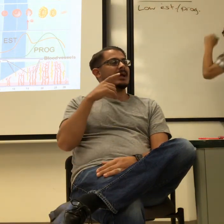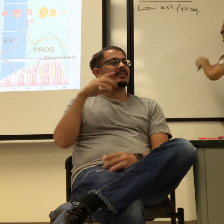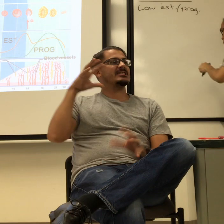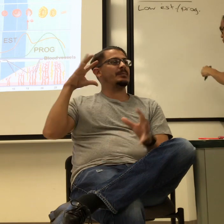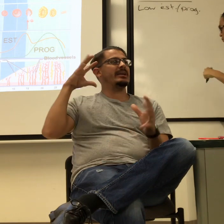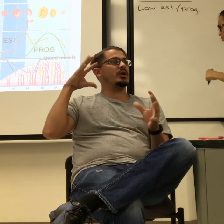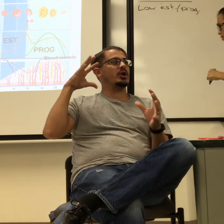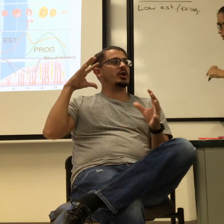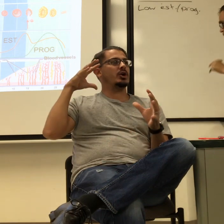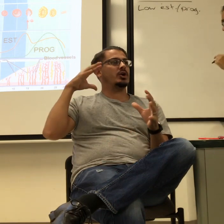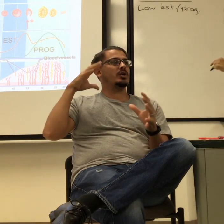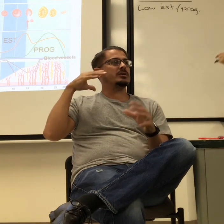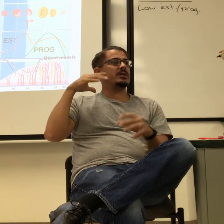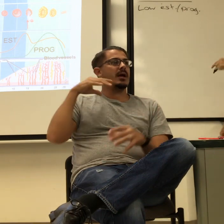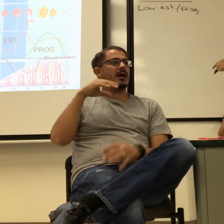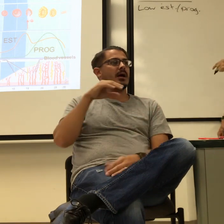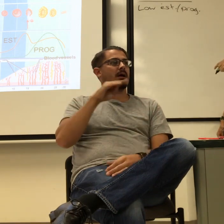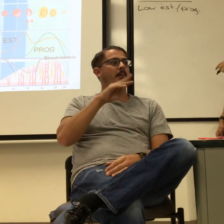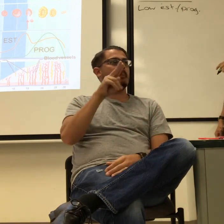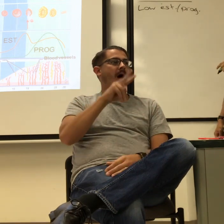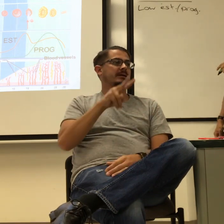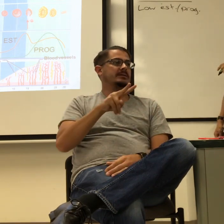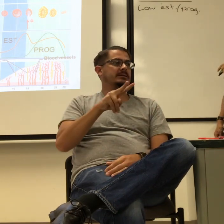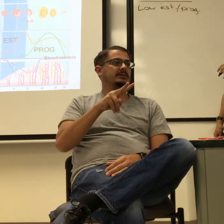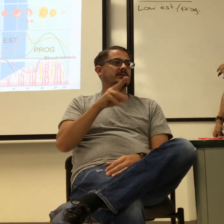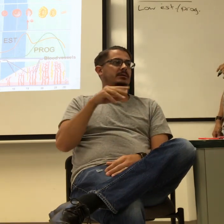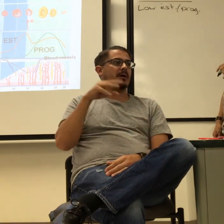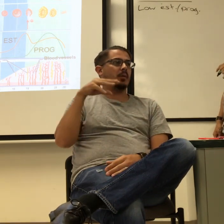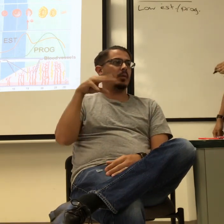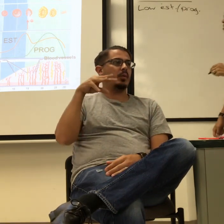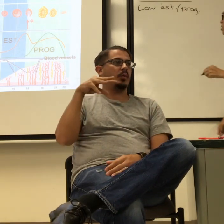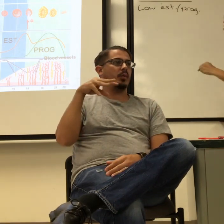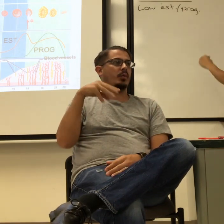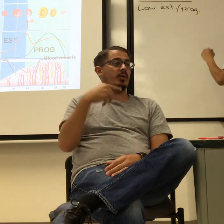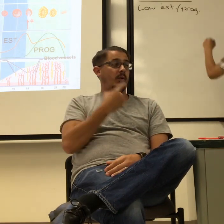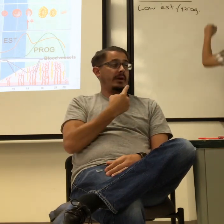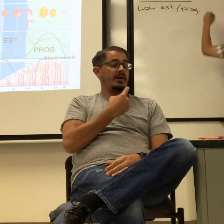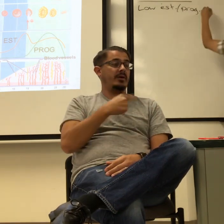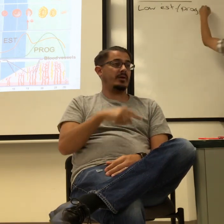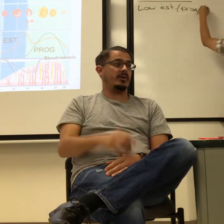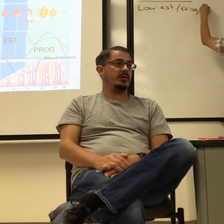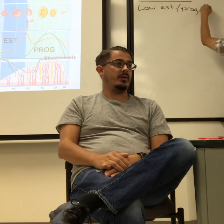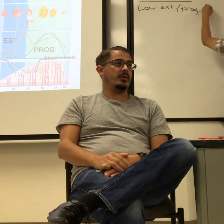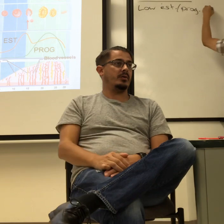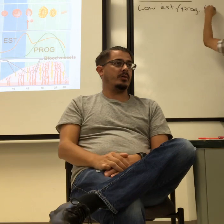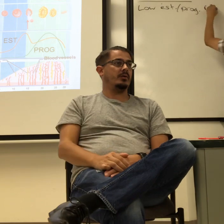that removes the inhibition on GnRH.